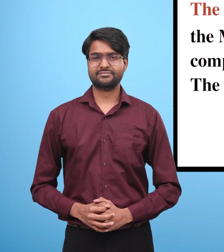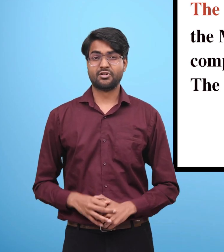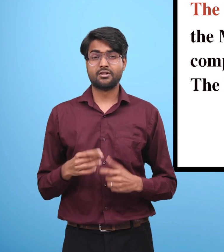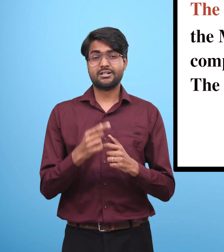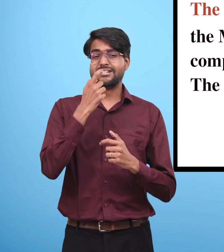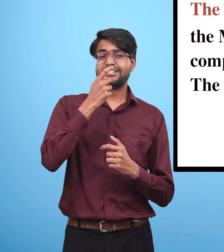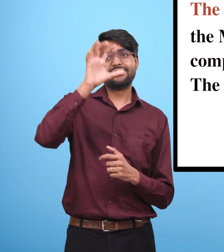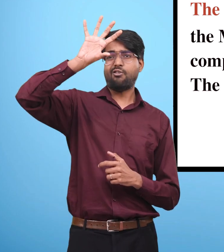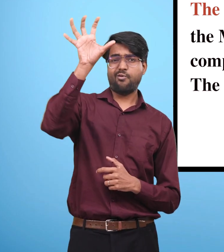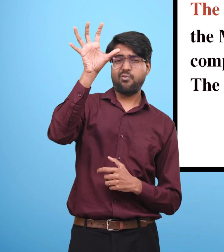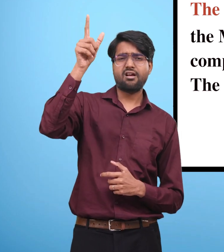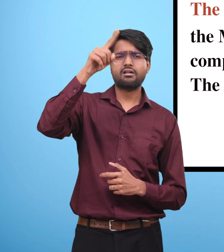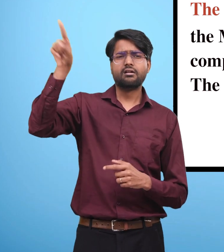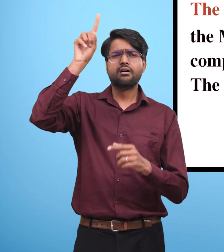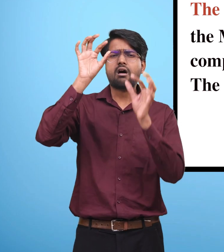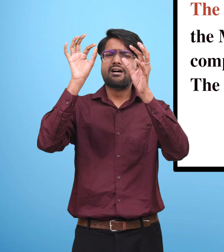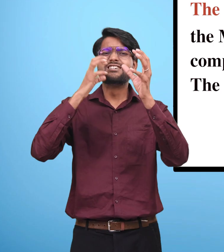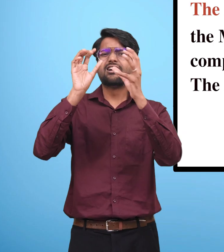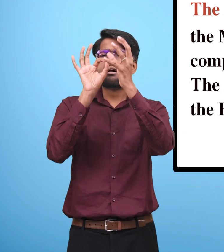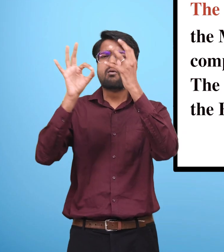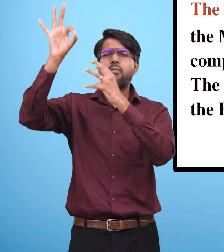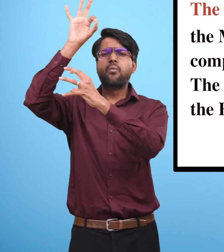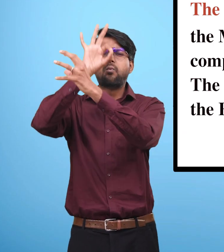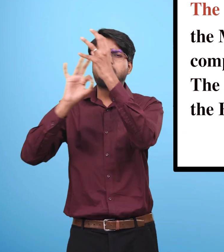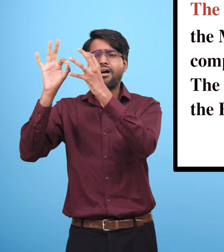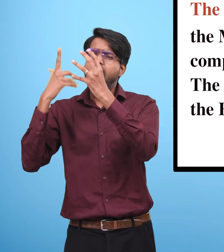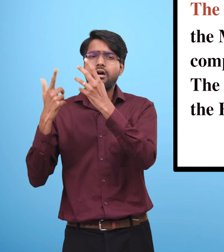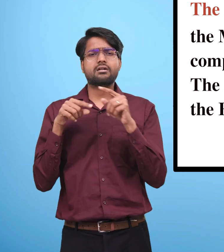The Moon is about quarter the size of the Earth in diameter.